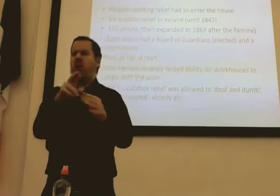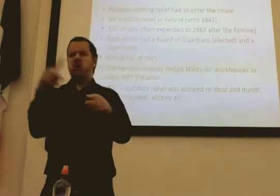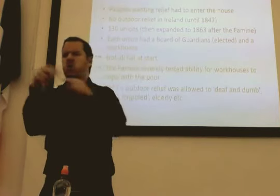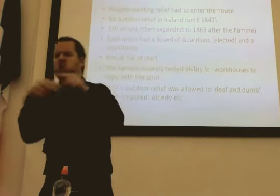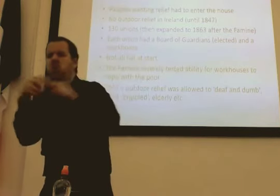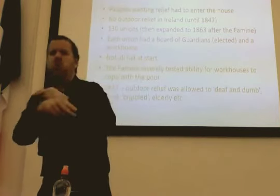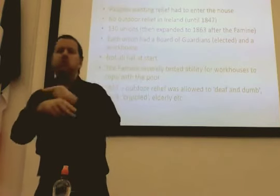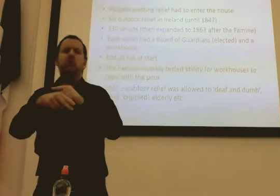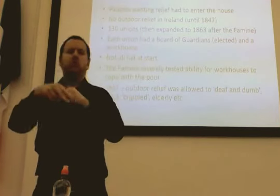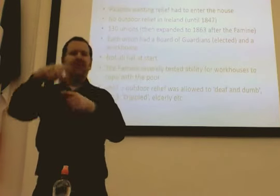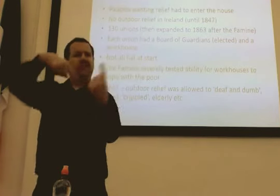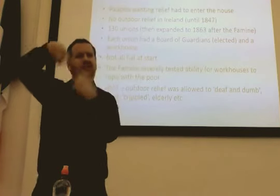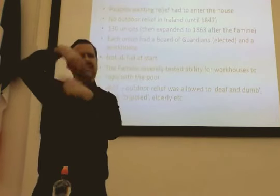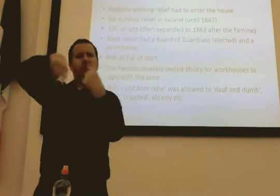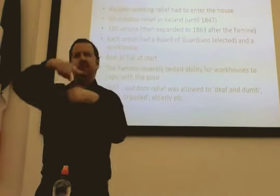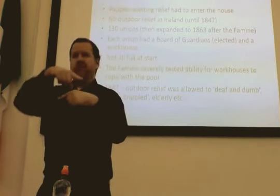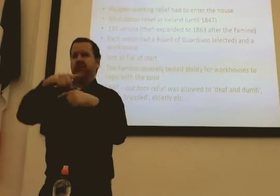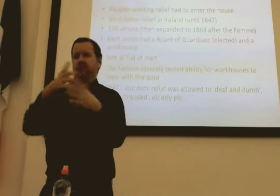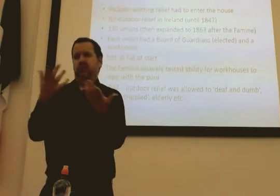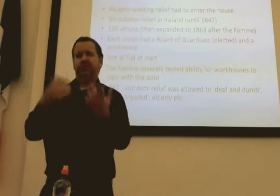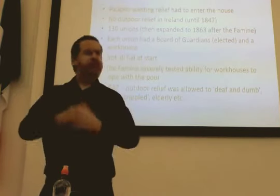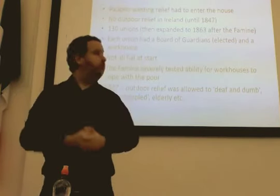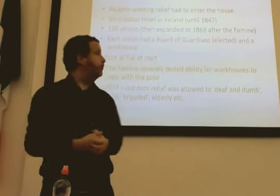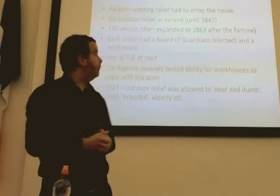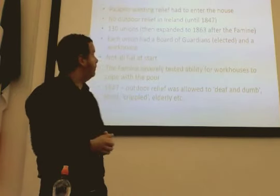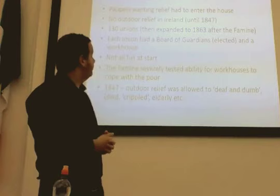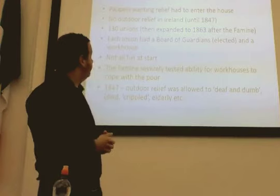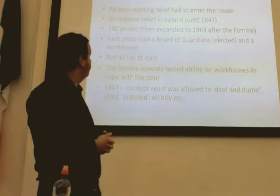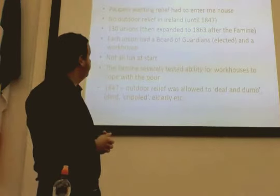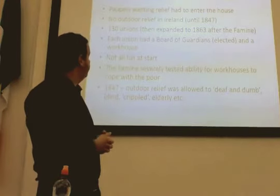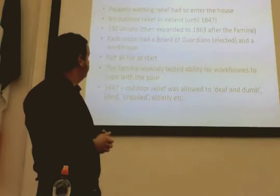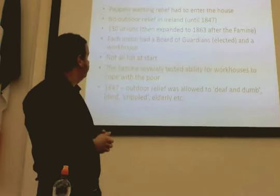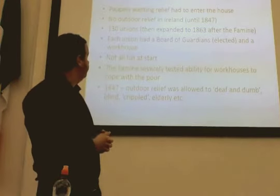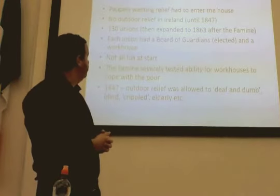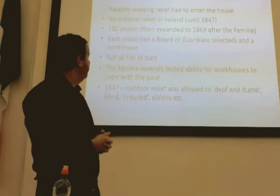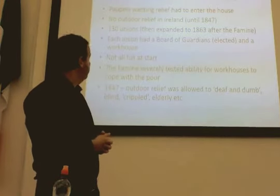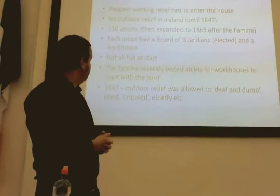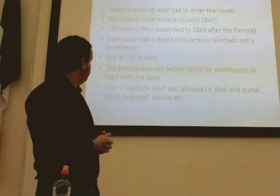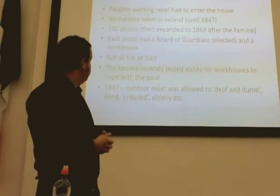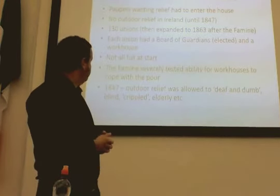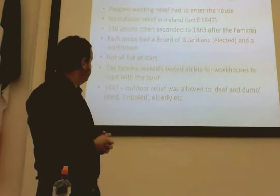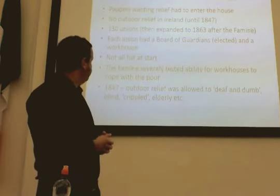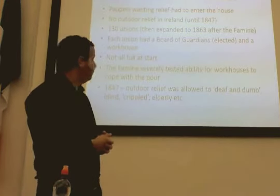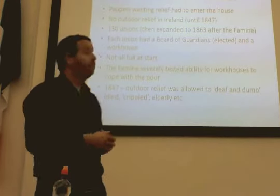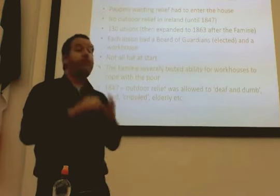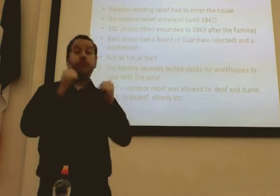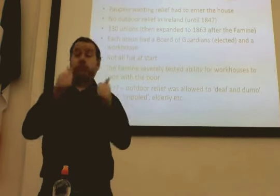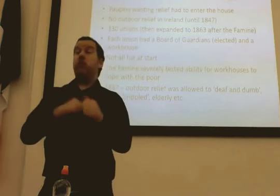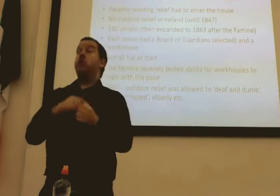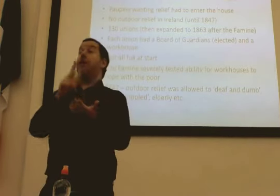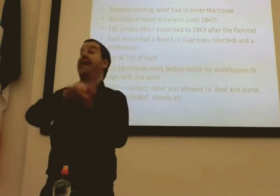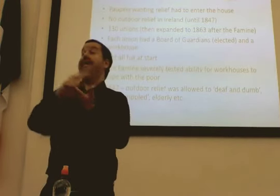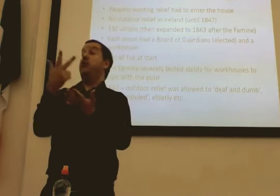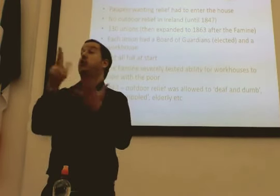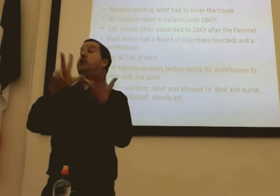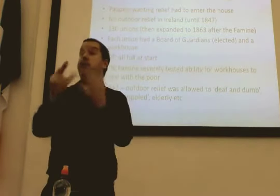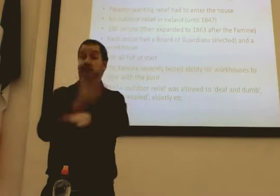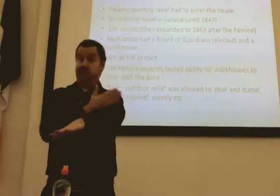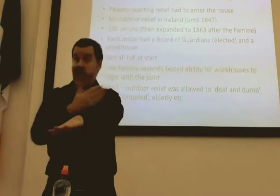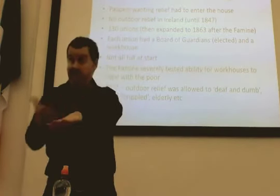they would decide on what the money would be used for and what should be spent on, whether it should be spent in the workhouse and how much should be given to it.